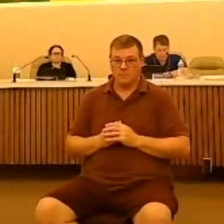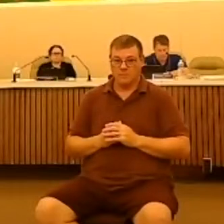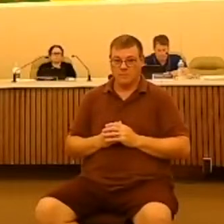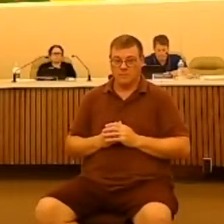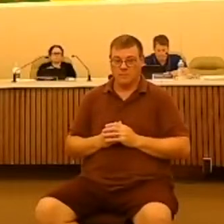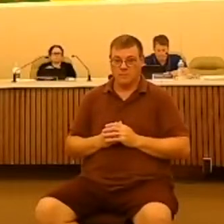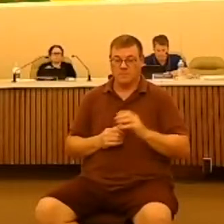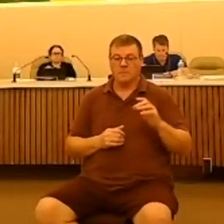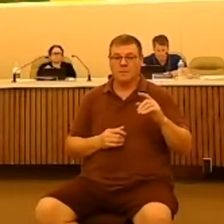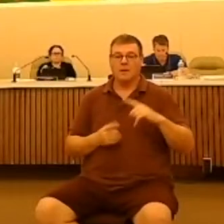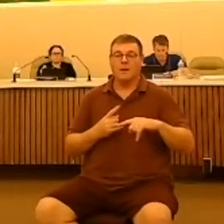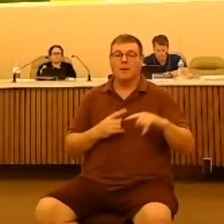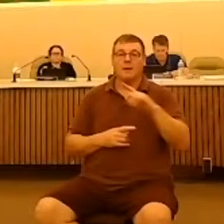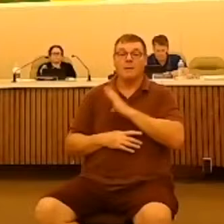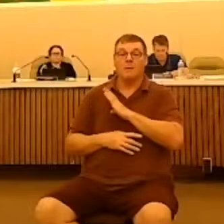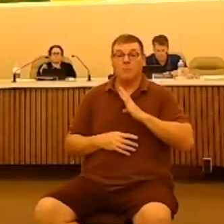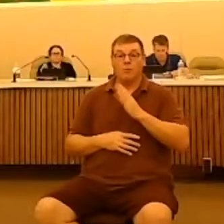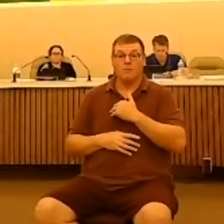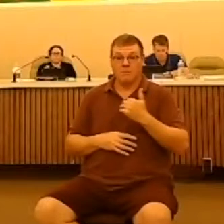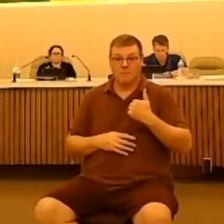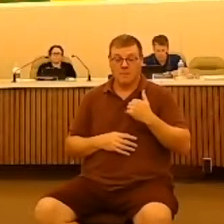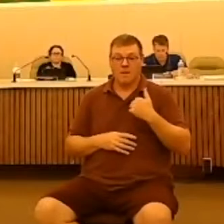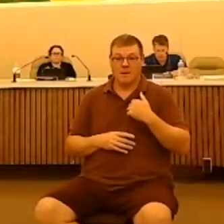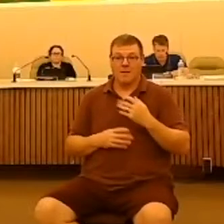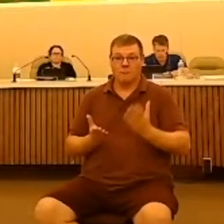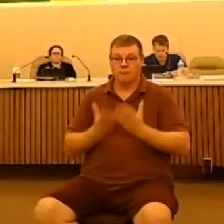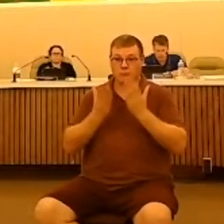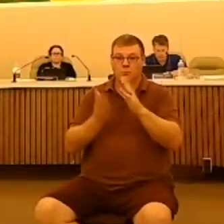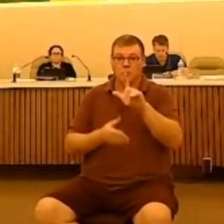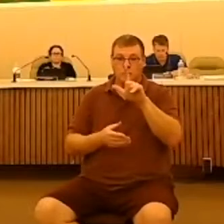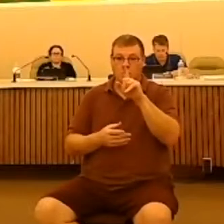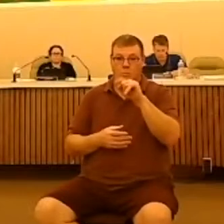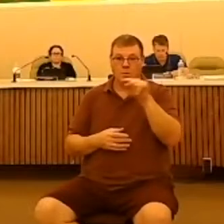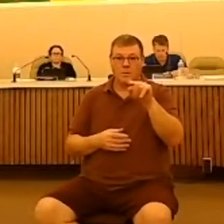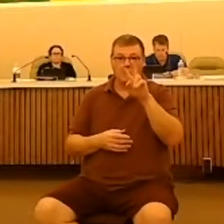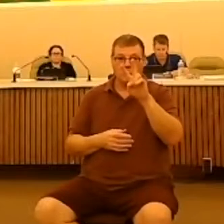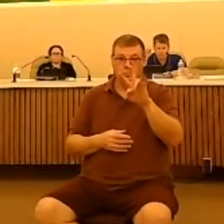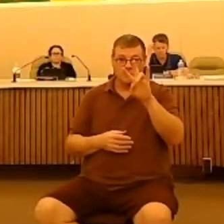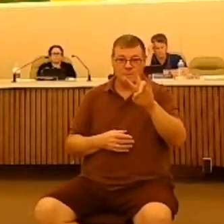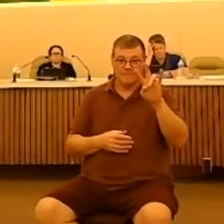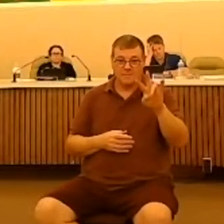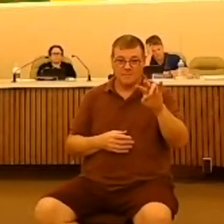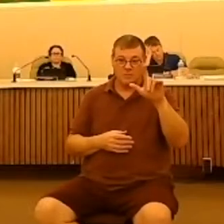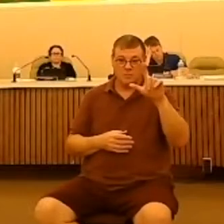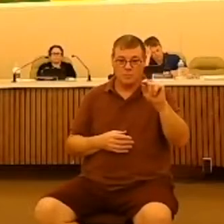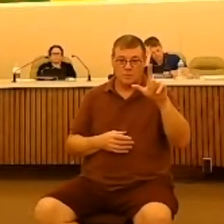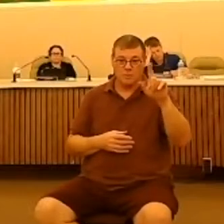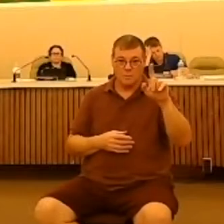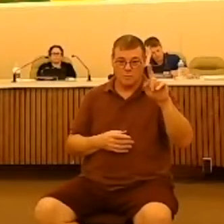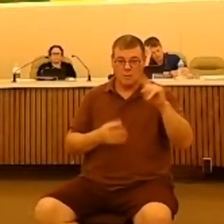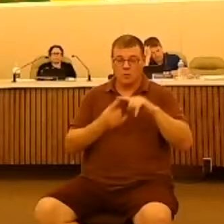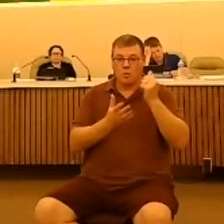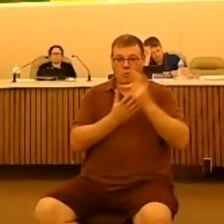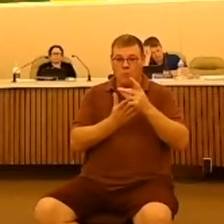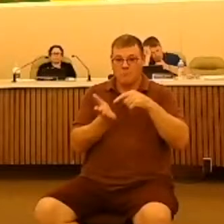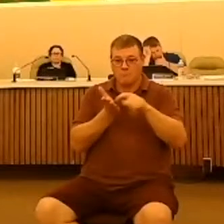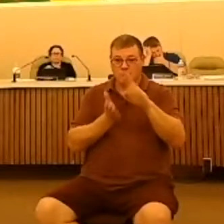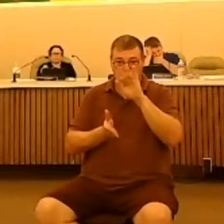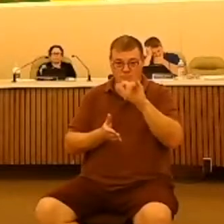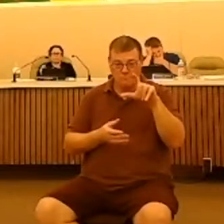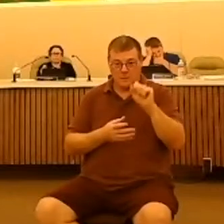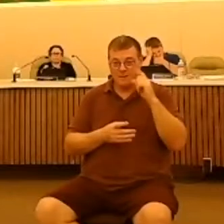Supervisor Schultz and fellow board members, I have resolution 21-277, 2021 to authorize bills payable